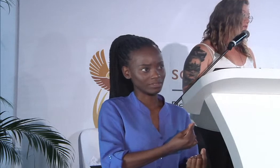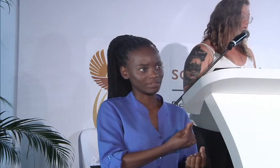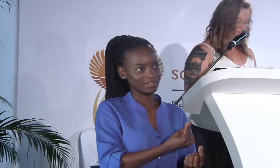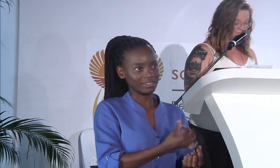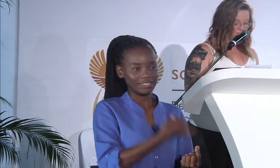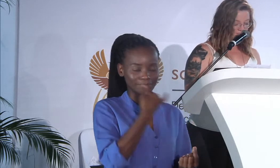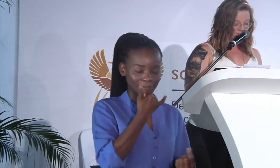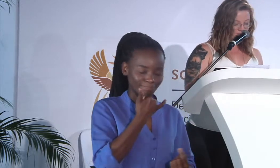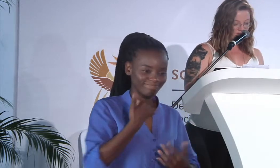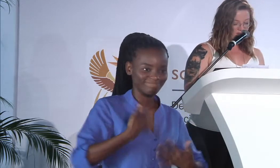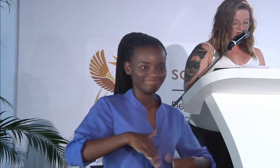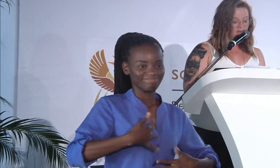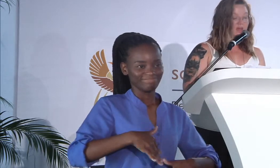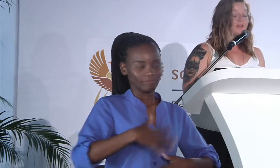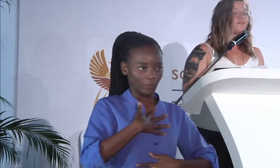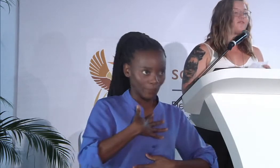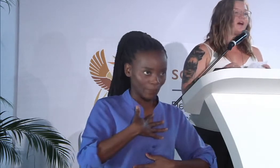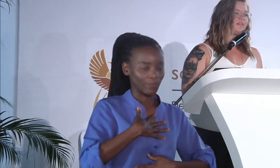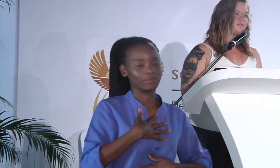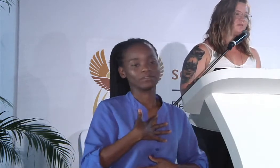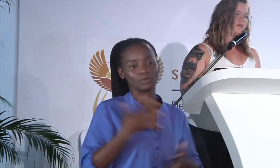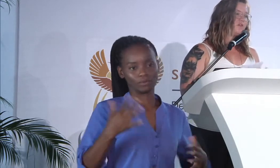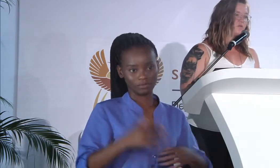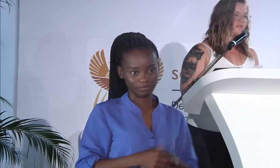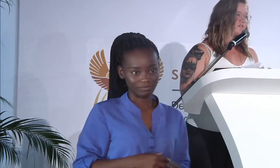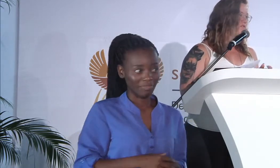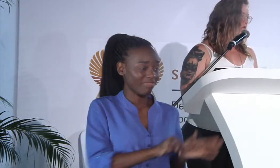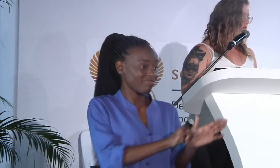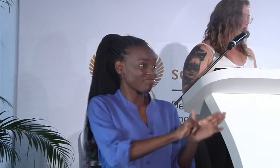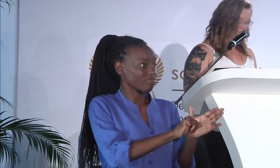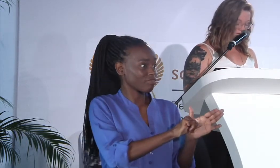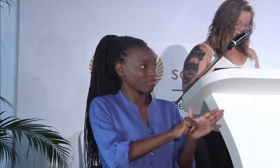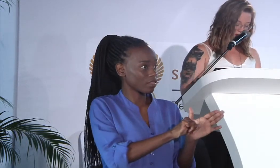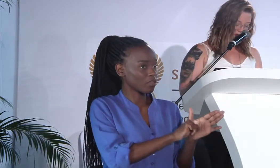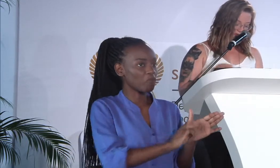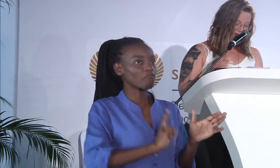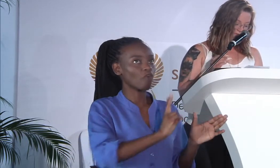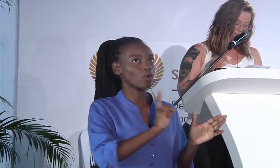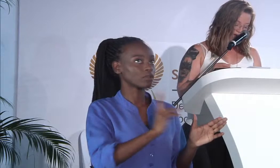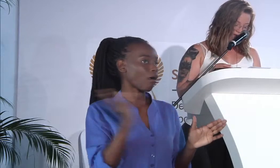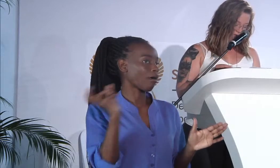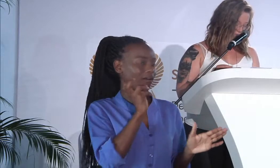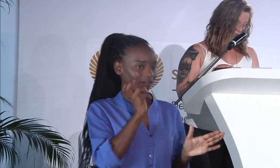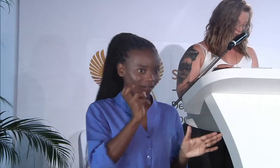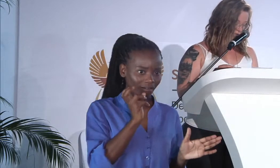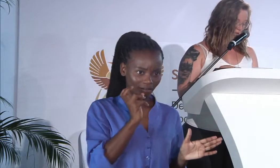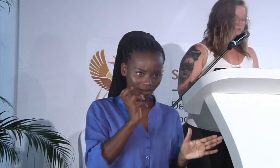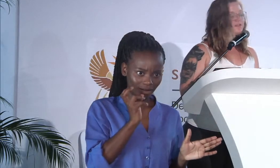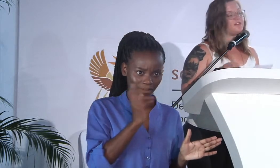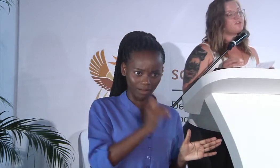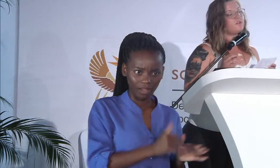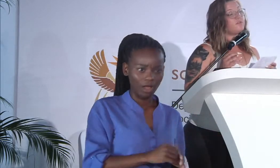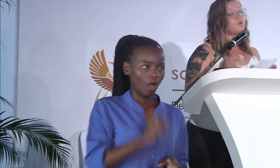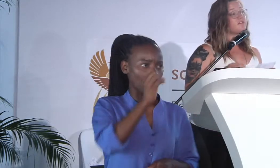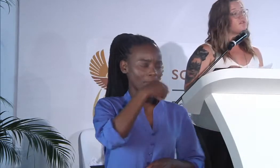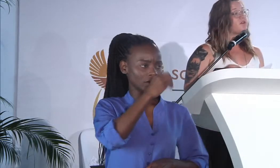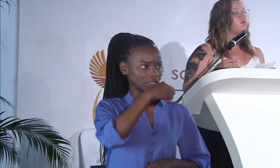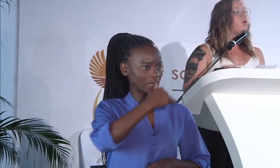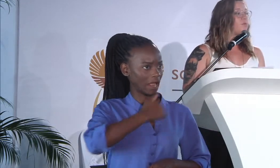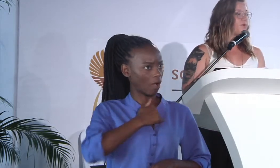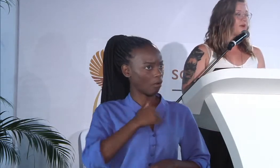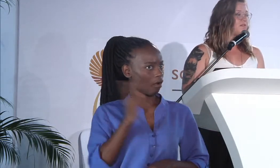enough. It is vital that our voices are heard. It is vital that these voices